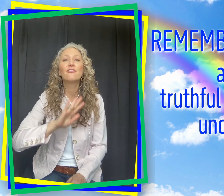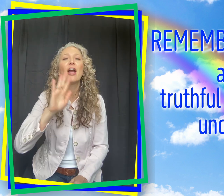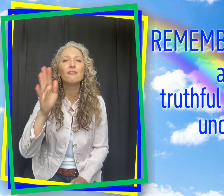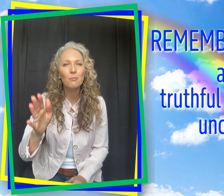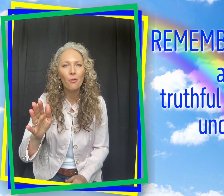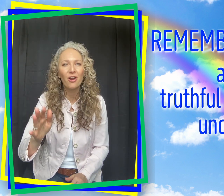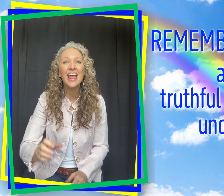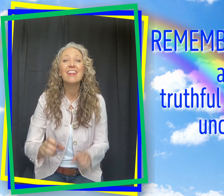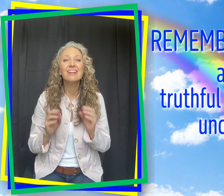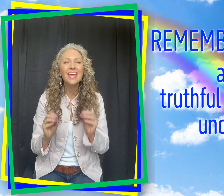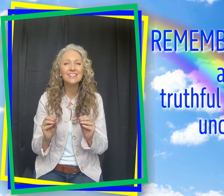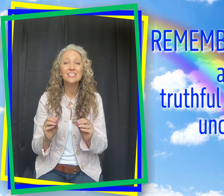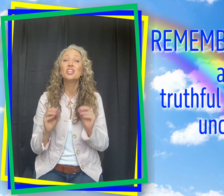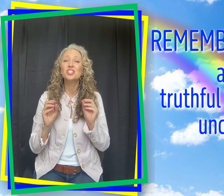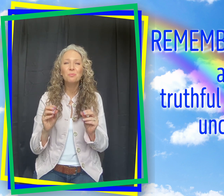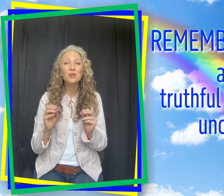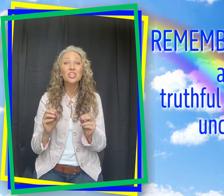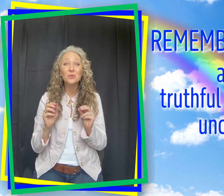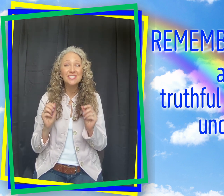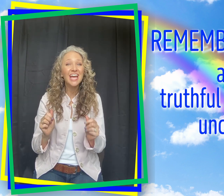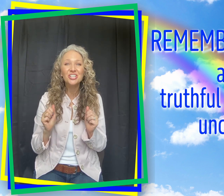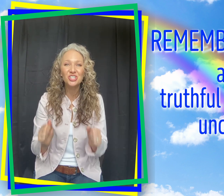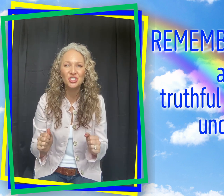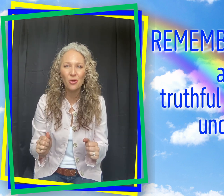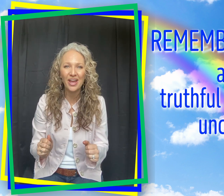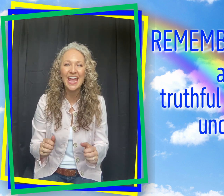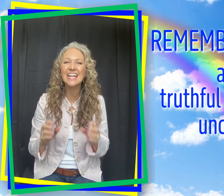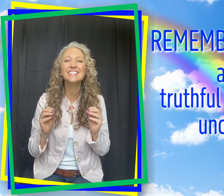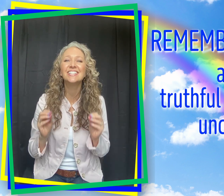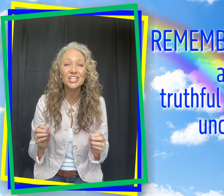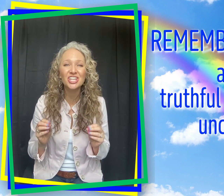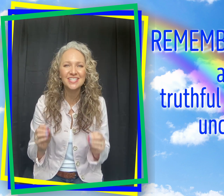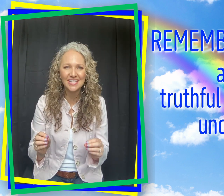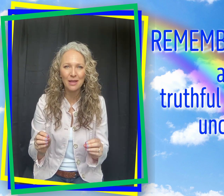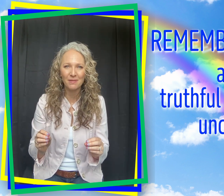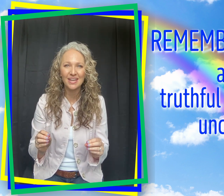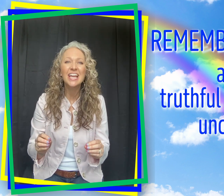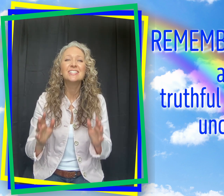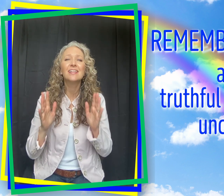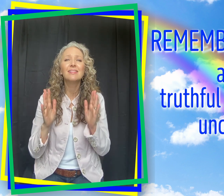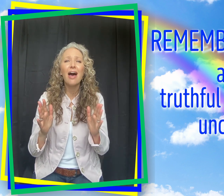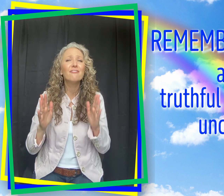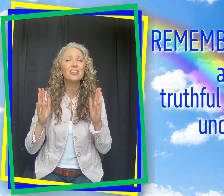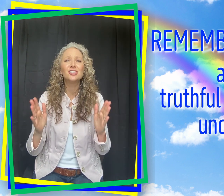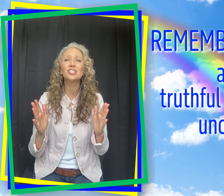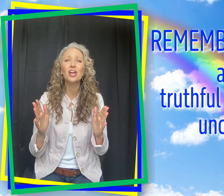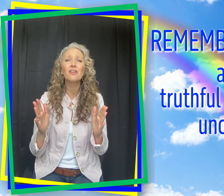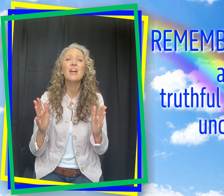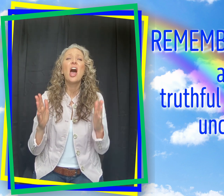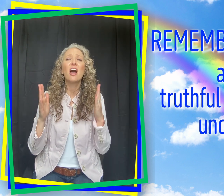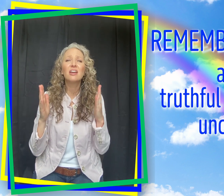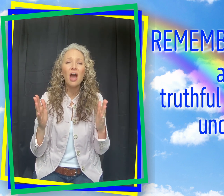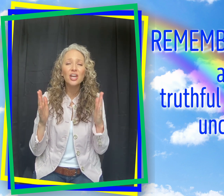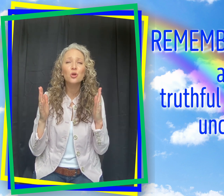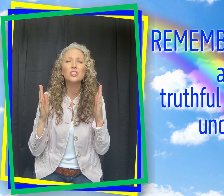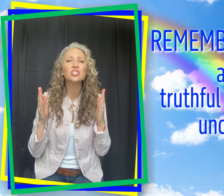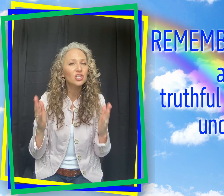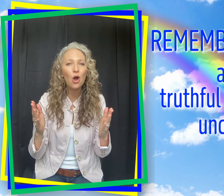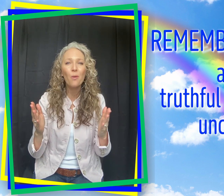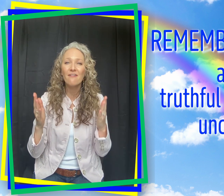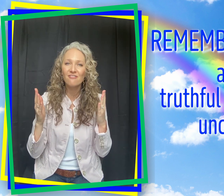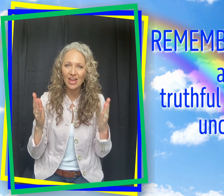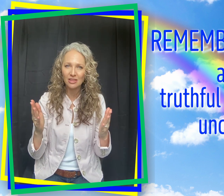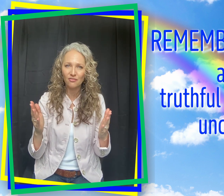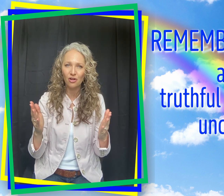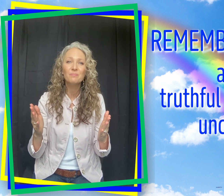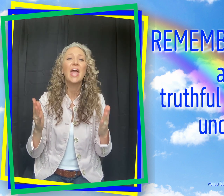and forevermore. This should bring you such joy and such excitement to love and serve a God who is